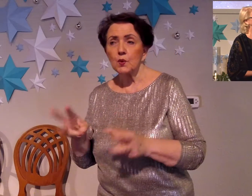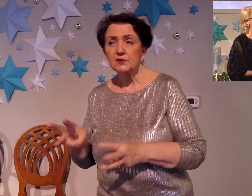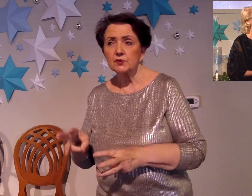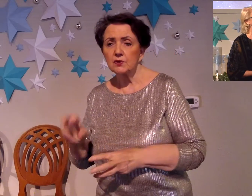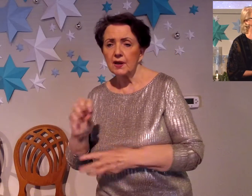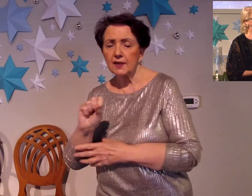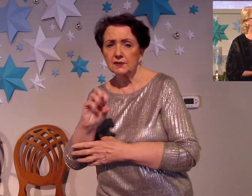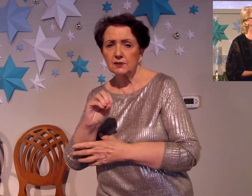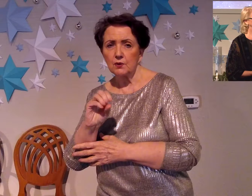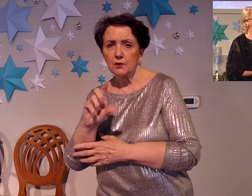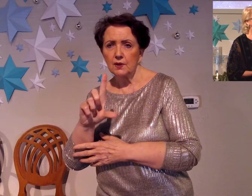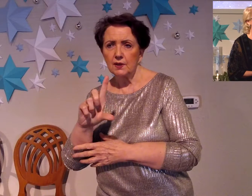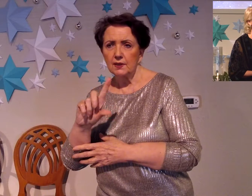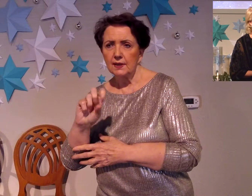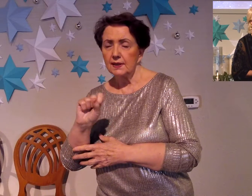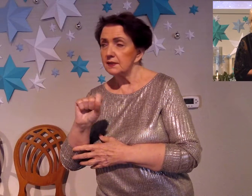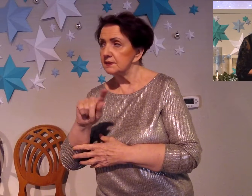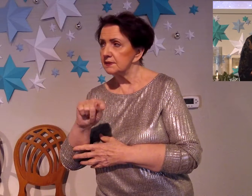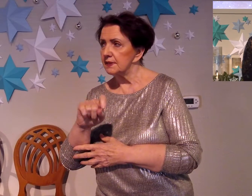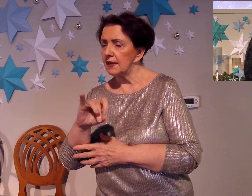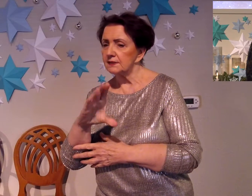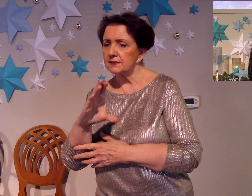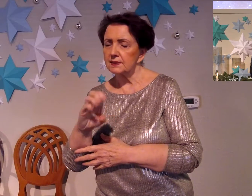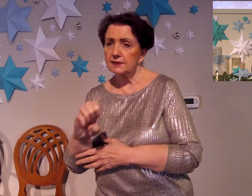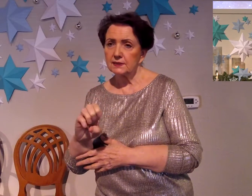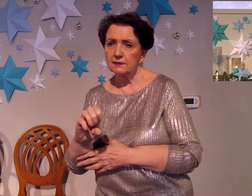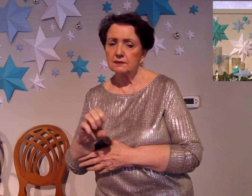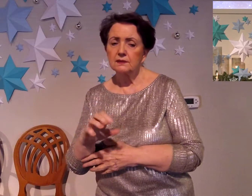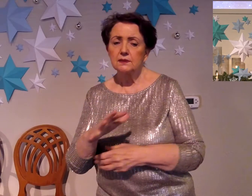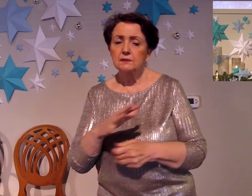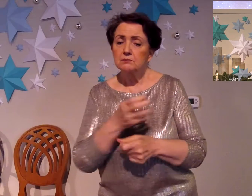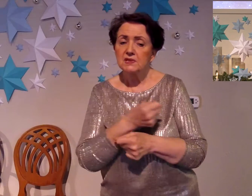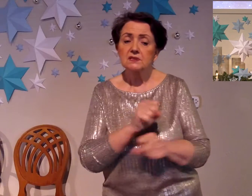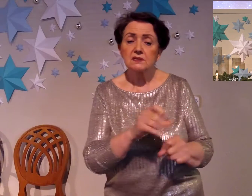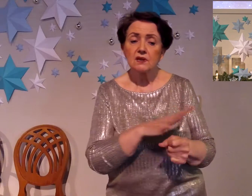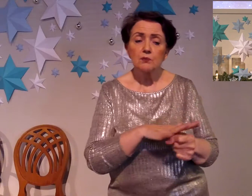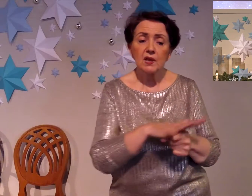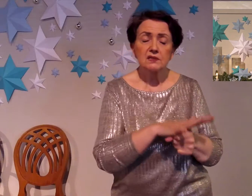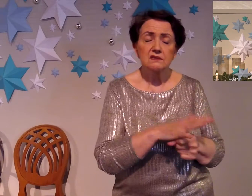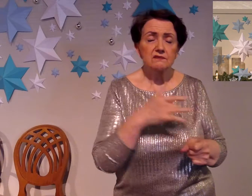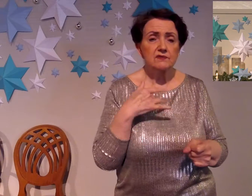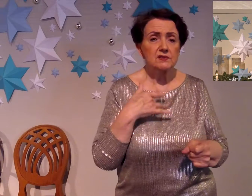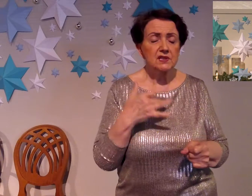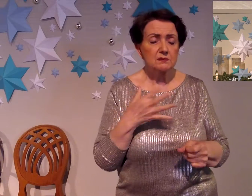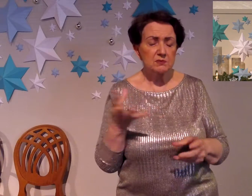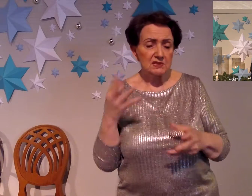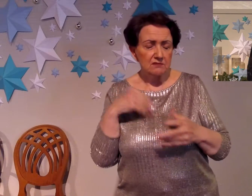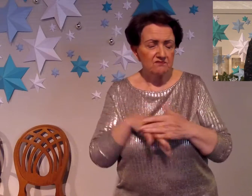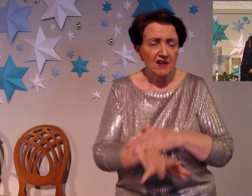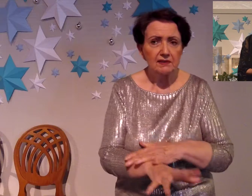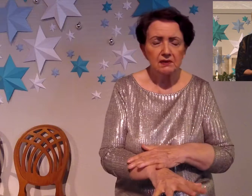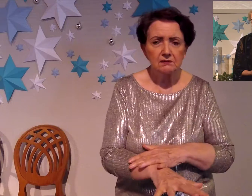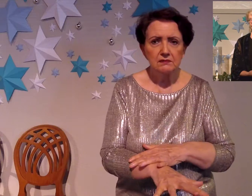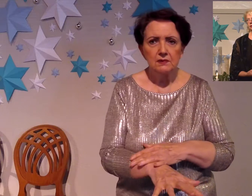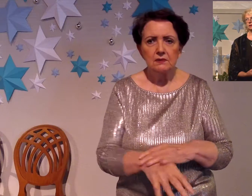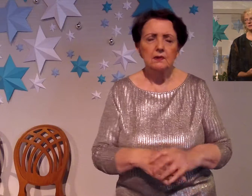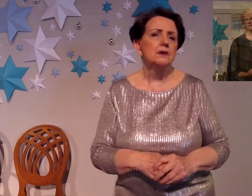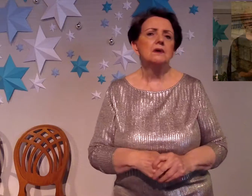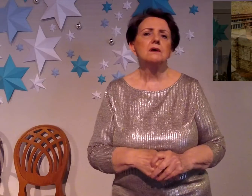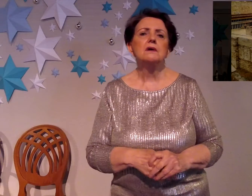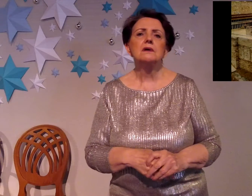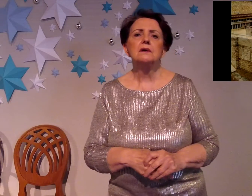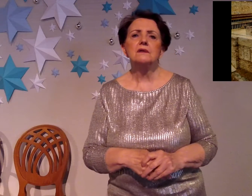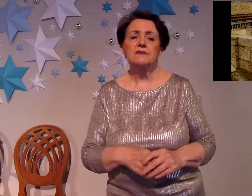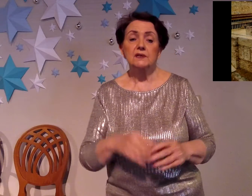it's been invaded. My personal temple feels like it's been invaded. And of course, that's what the story of Hanukkah